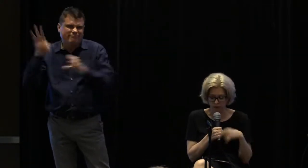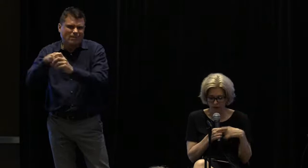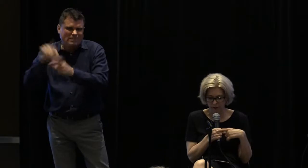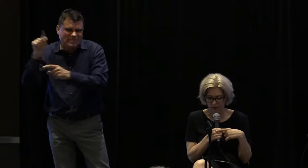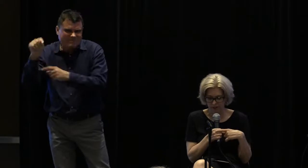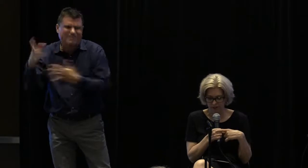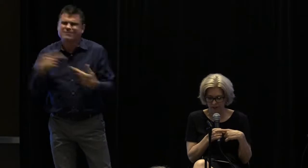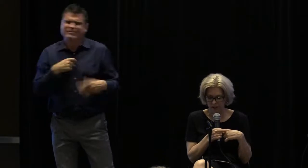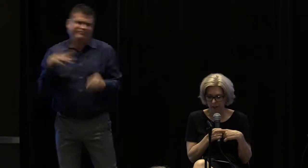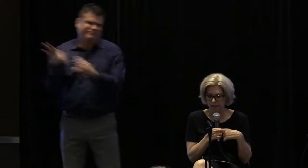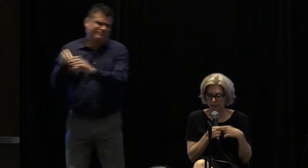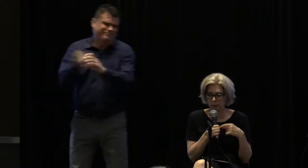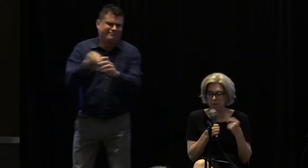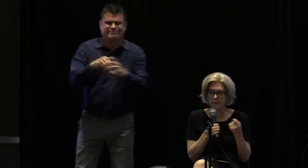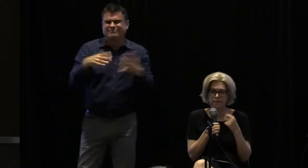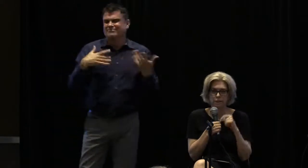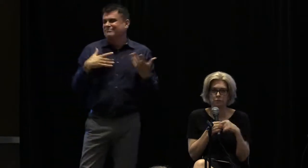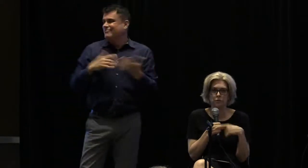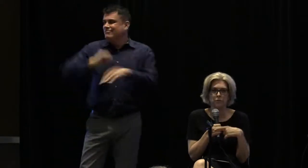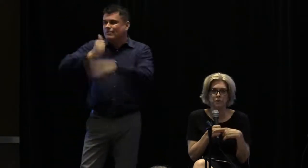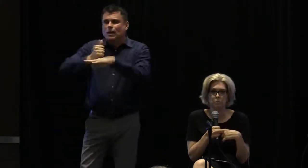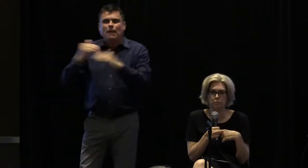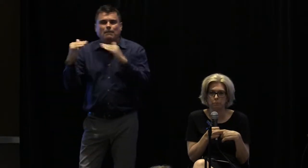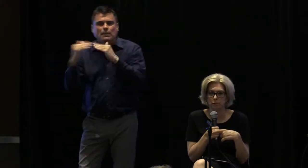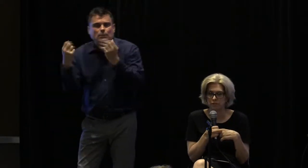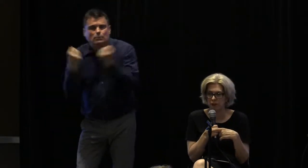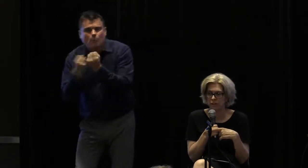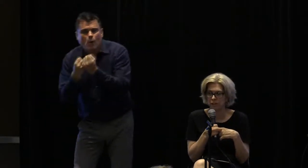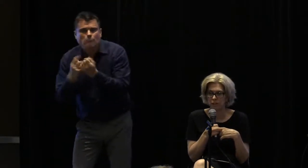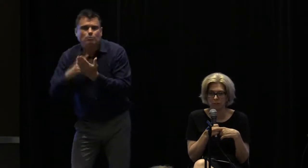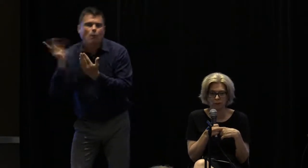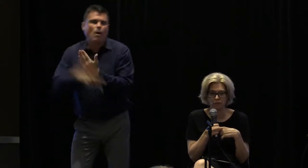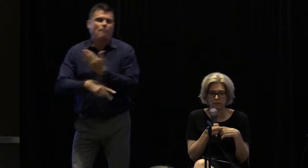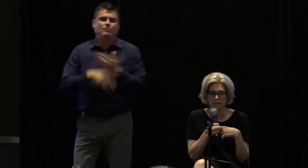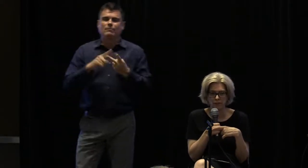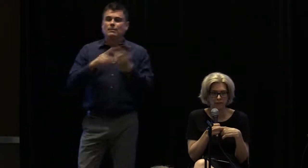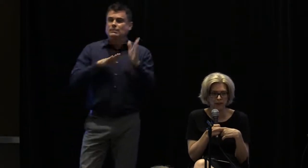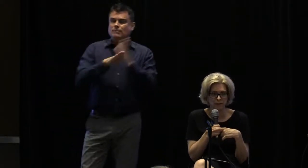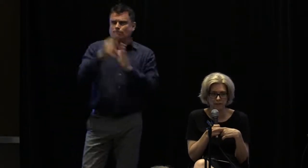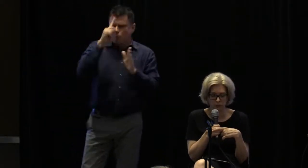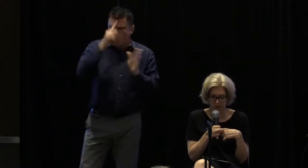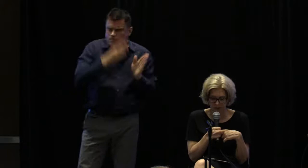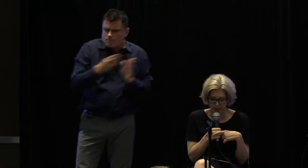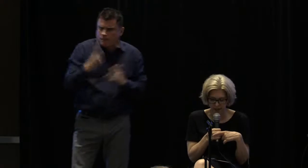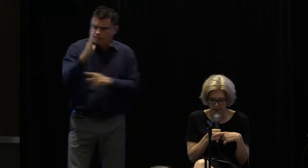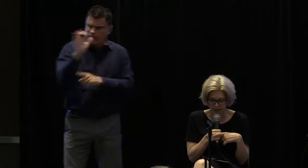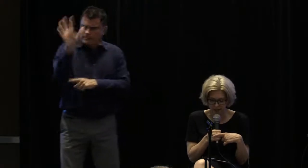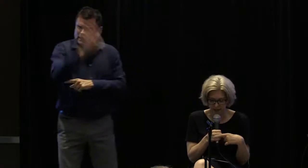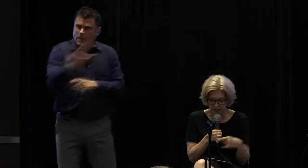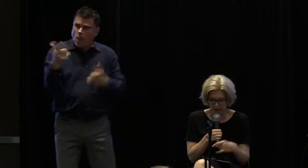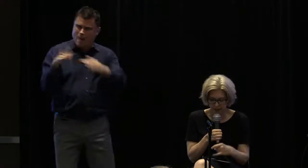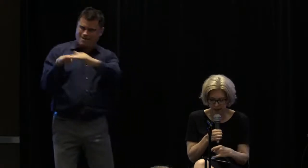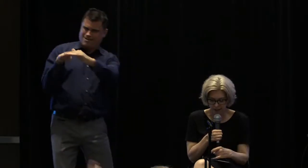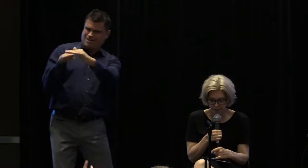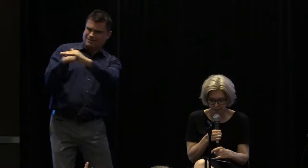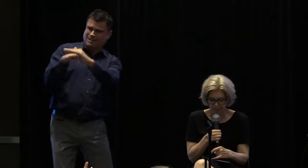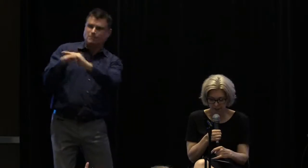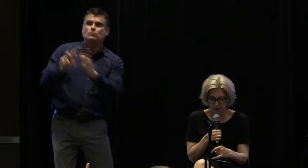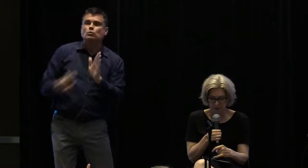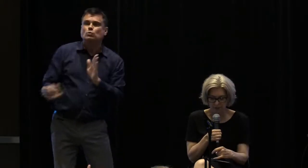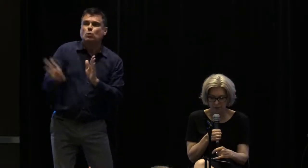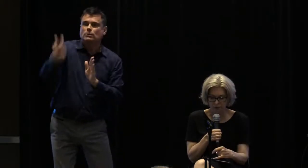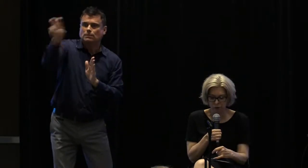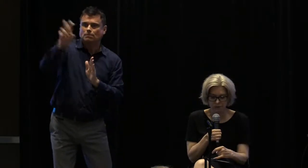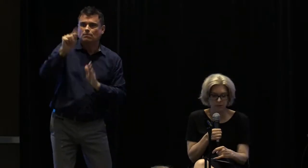support program, as I said. I developed an accessible tourism strategy for the province in advance of the 2010 Olympics.